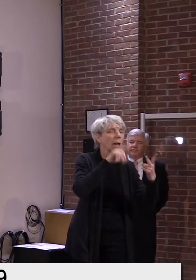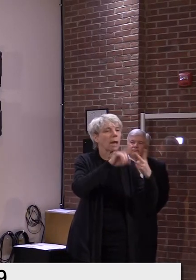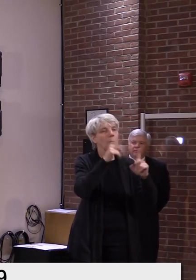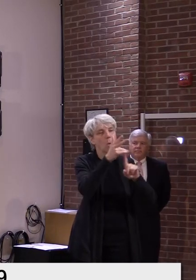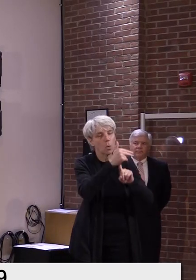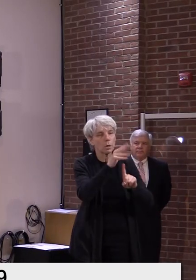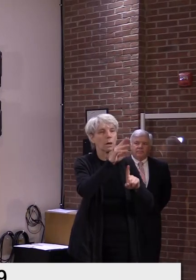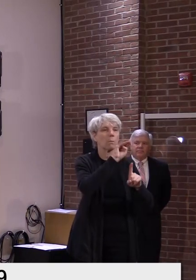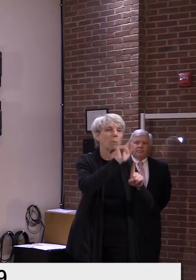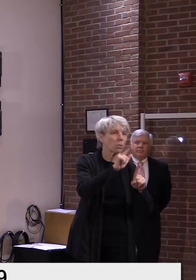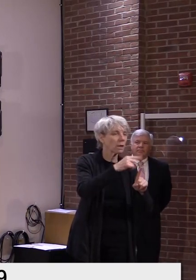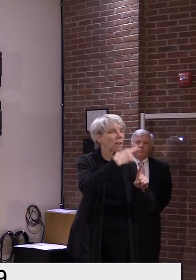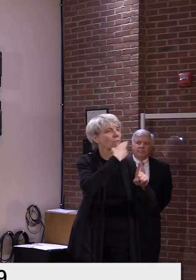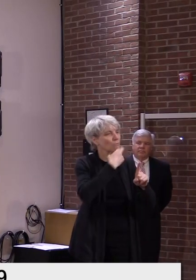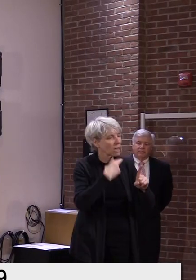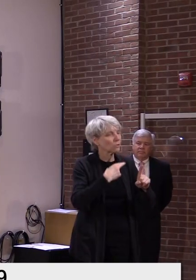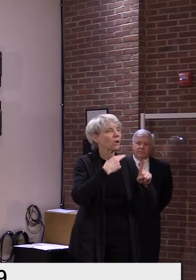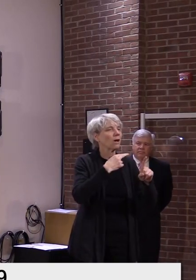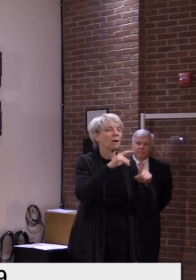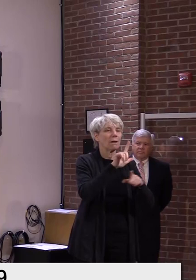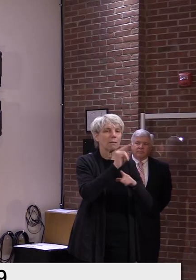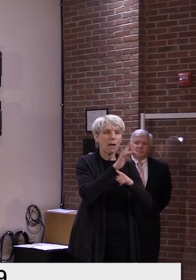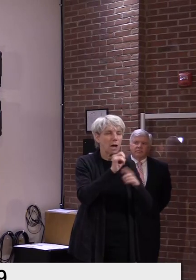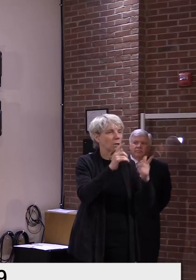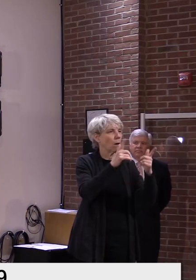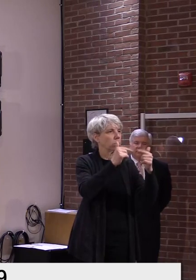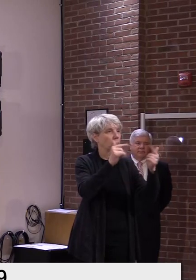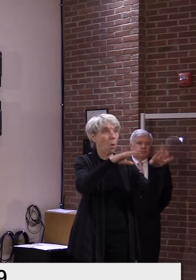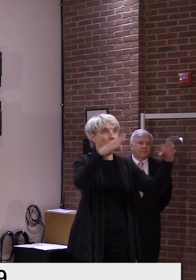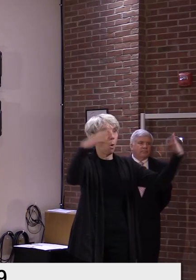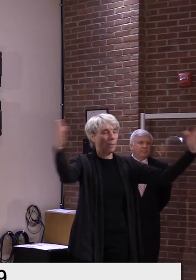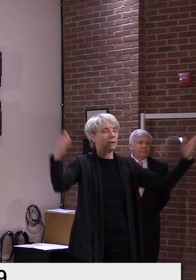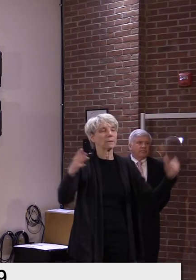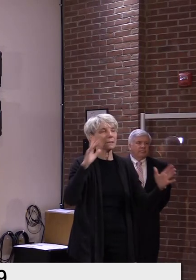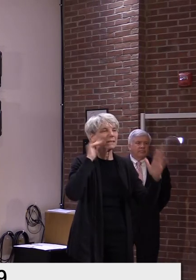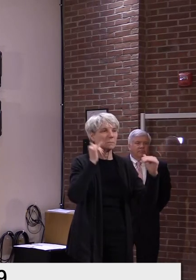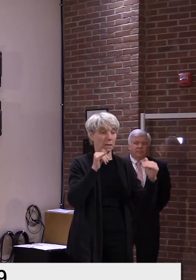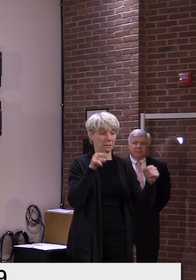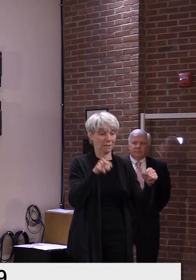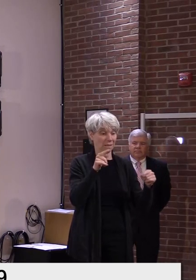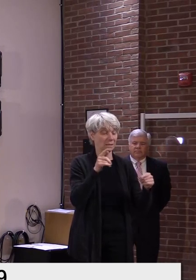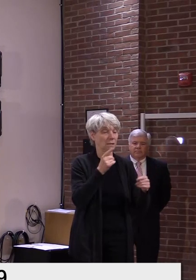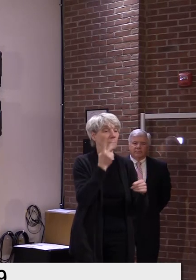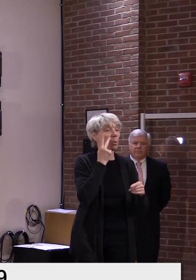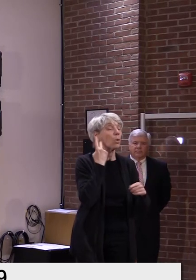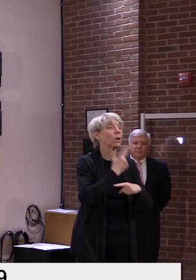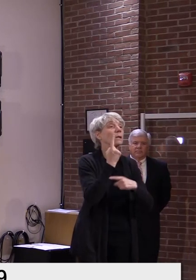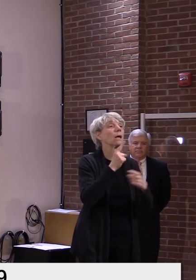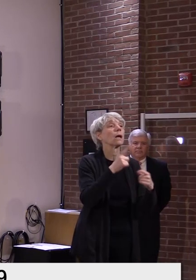parks have started to open back up as well. So it's a big weekend for us. Thank you.